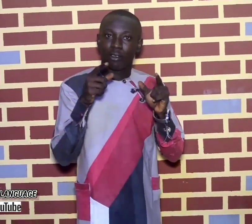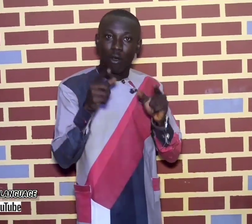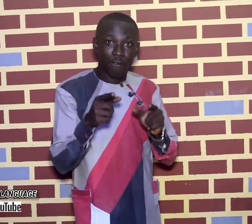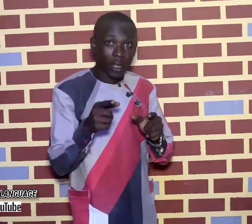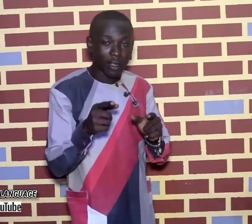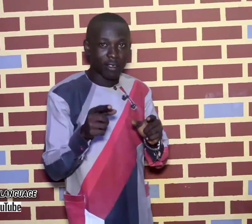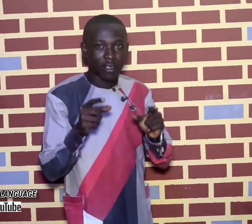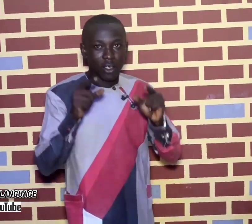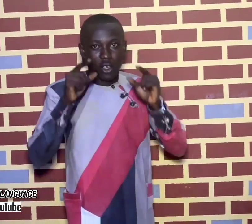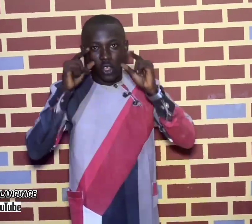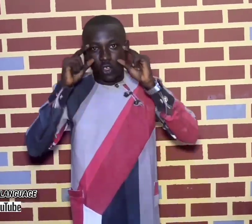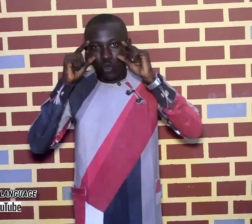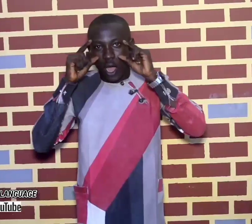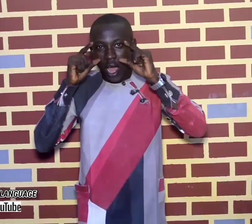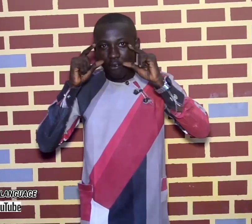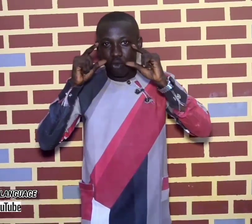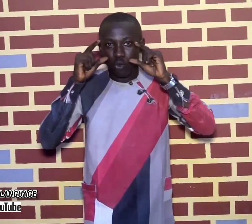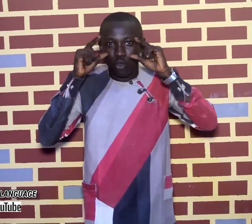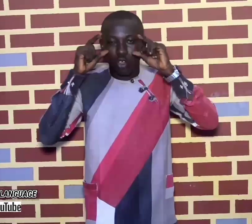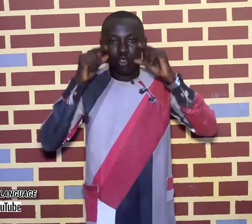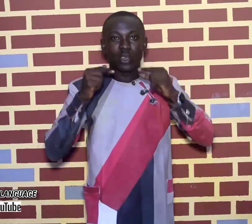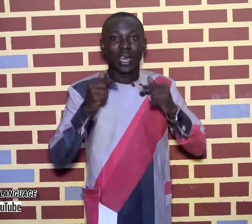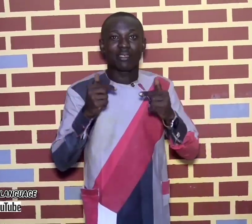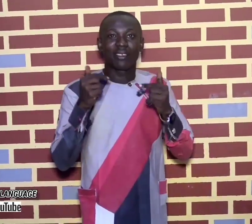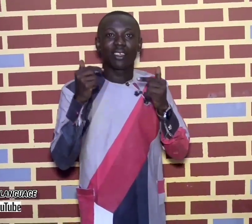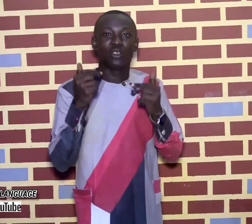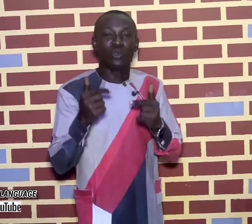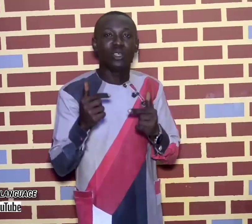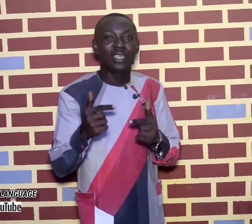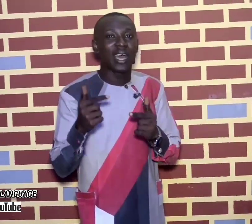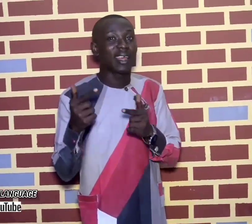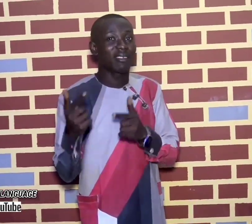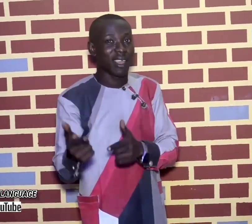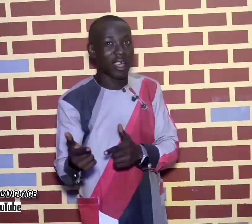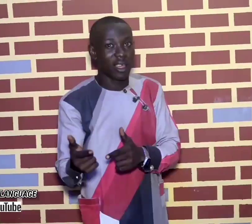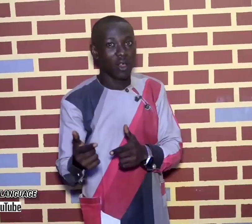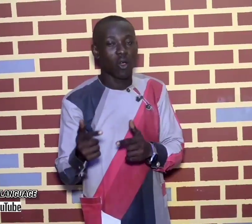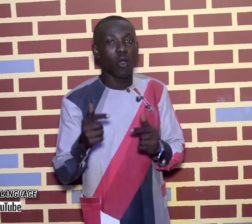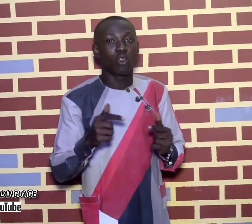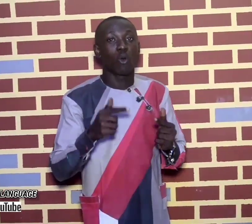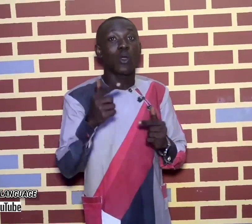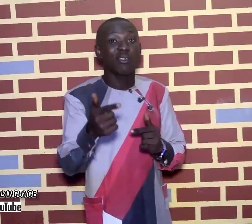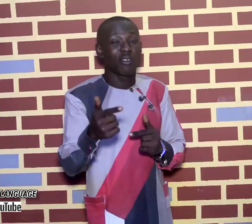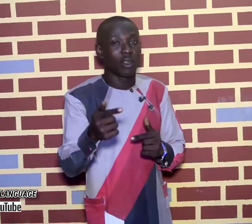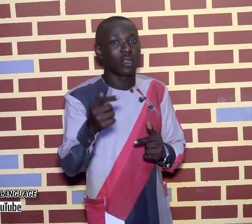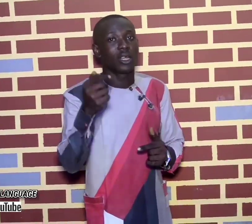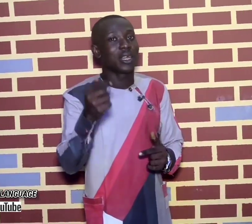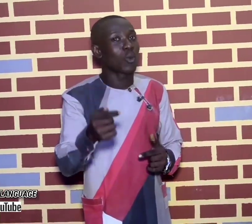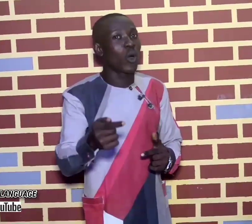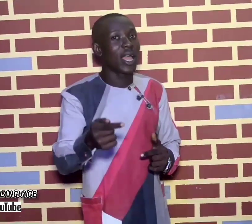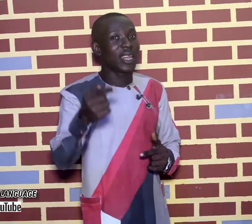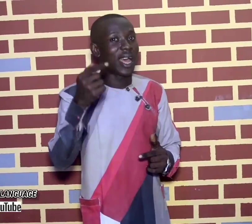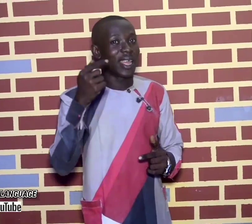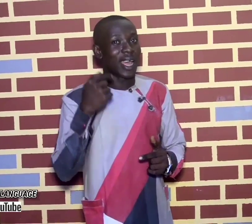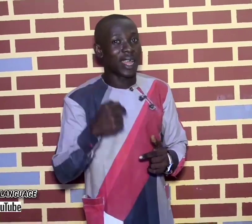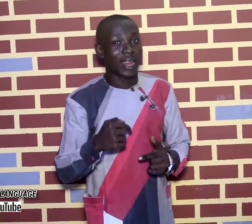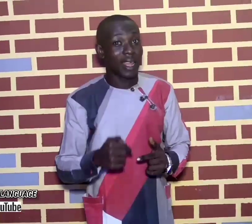Don't forget, you have to show that you need an answer, or your question required an